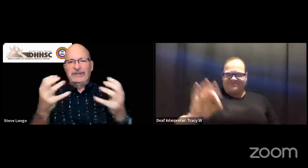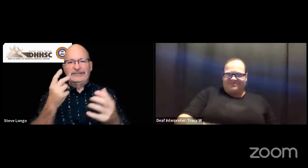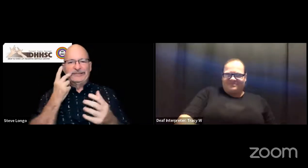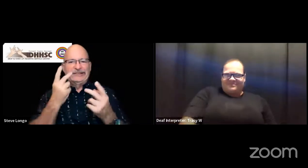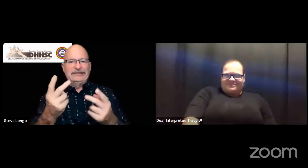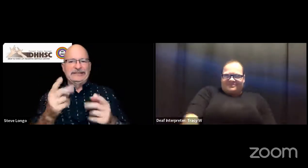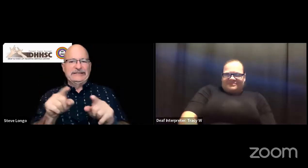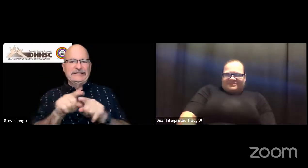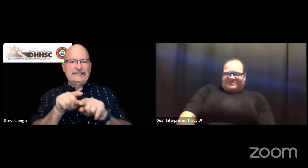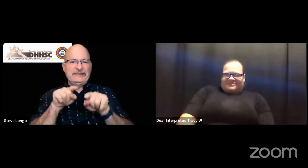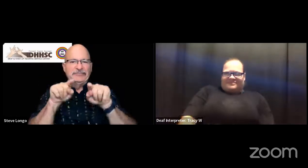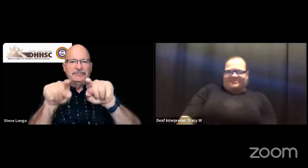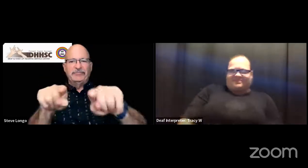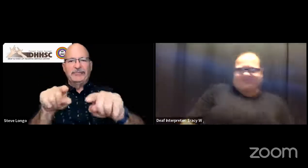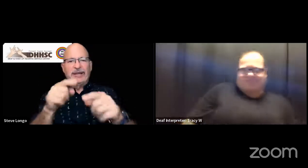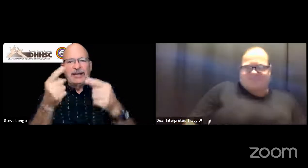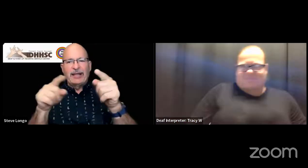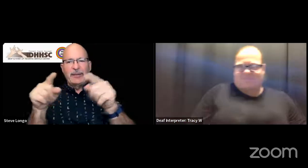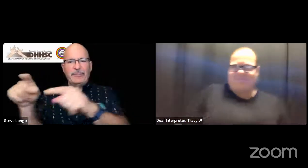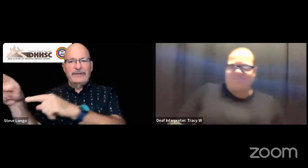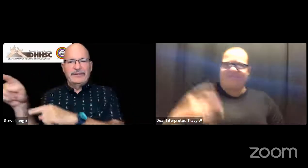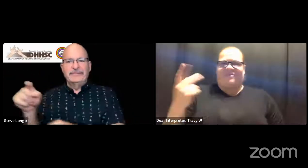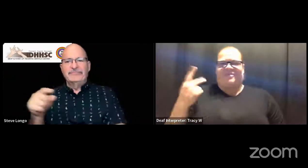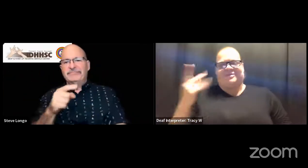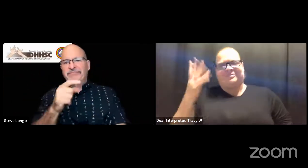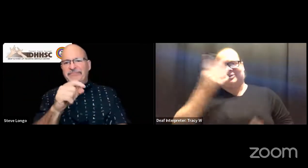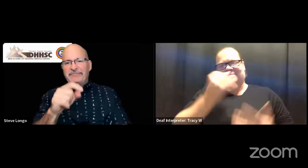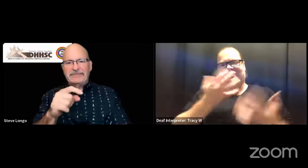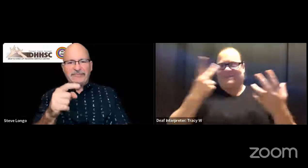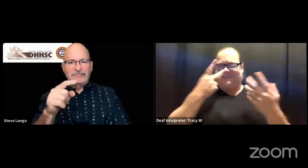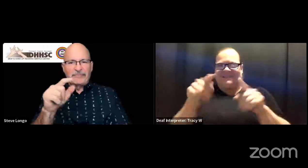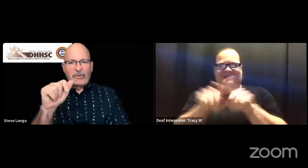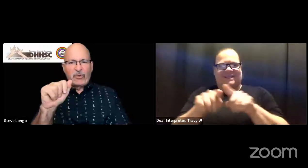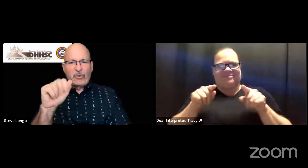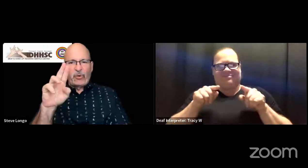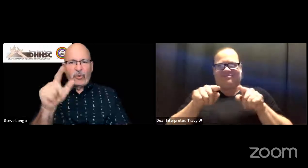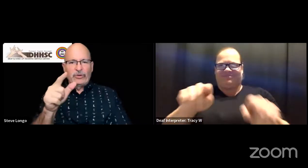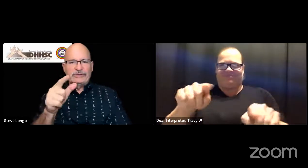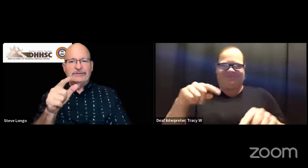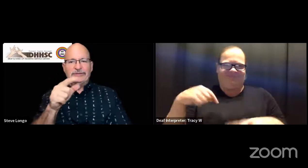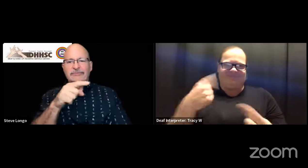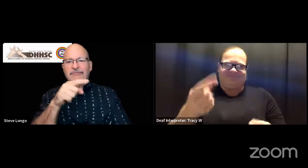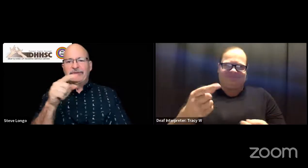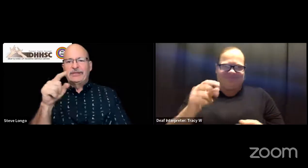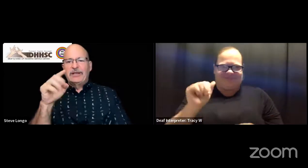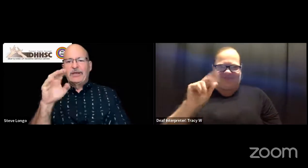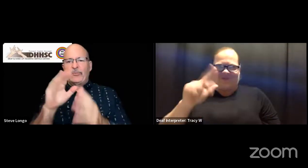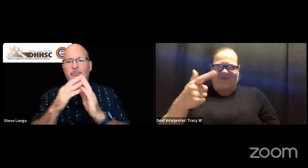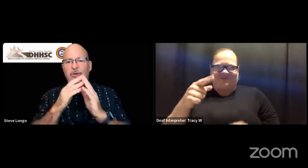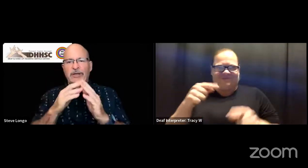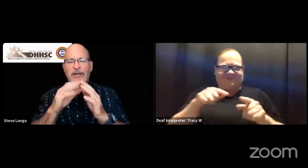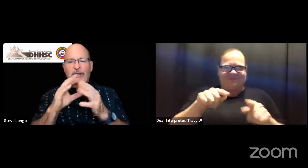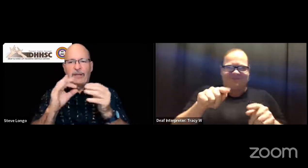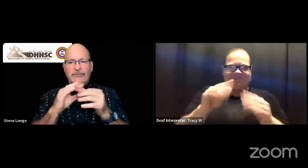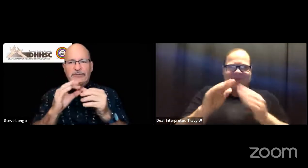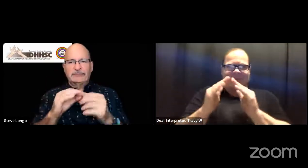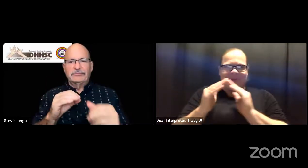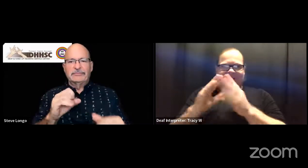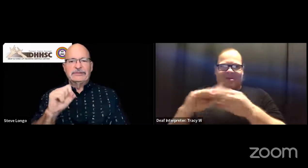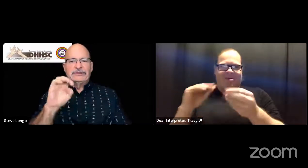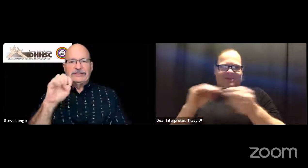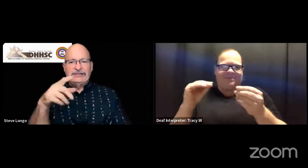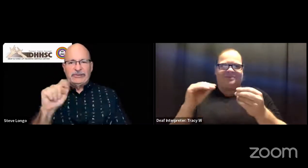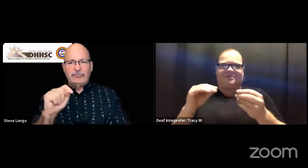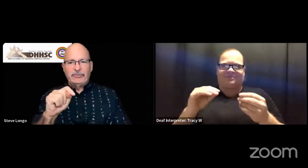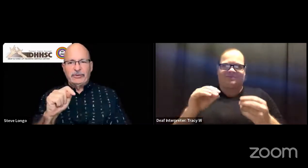Great. We pretty much see things the same way in terms of what we